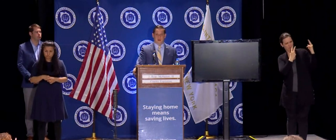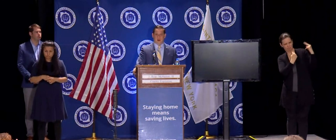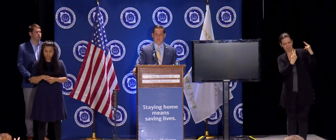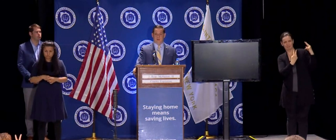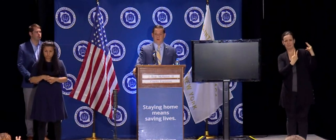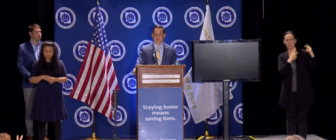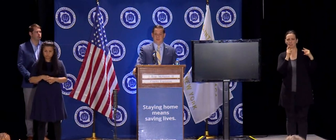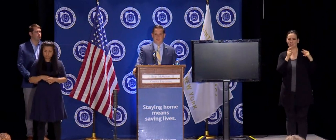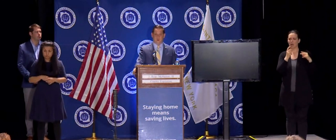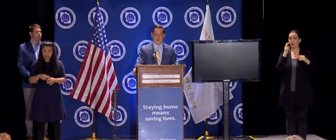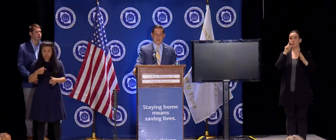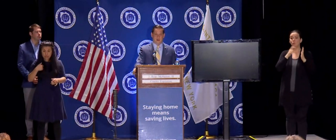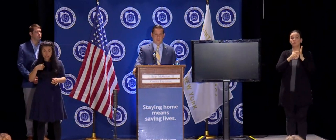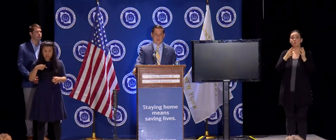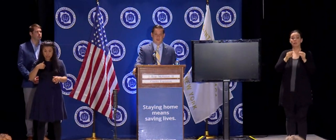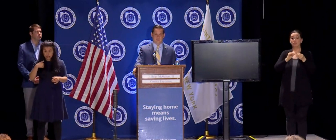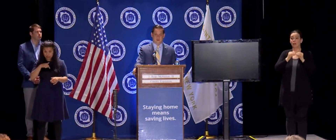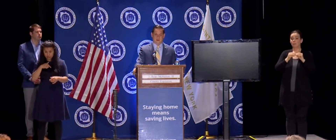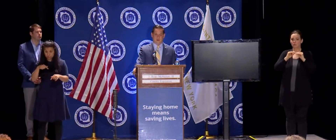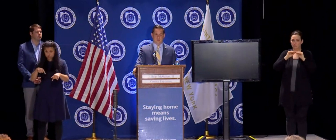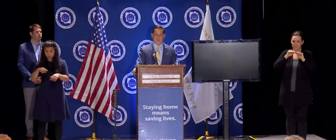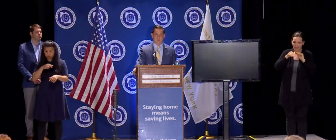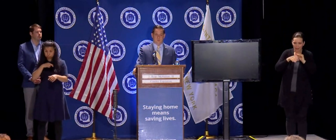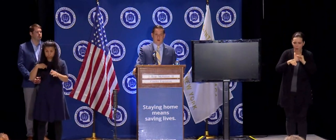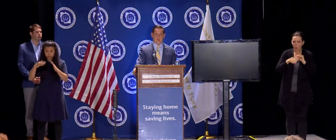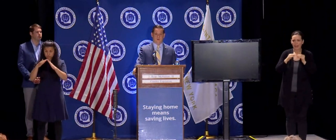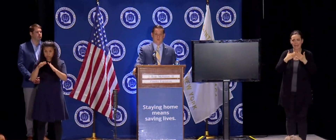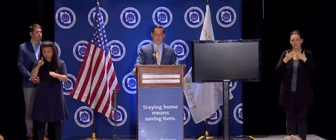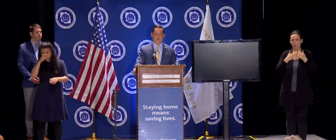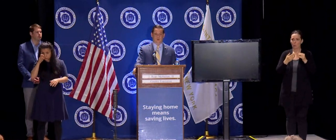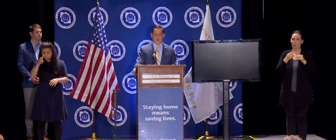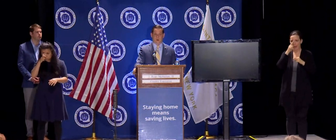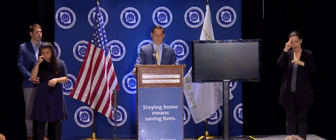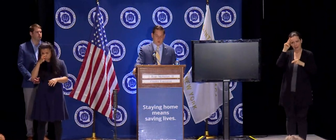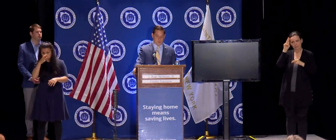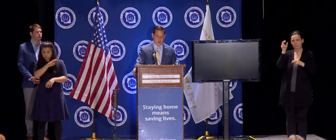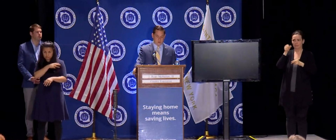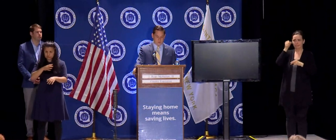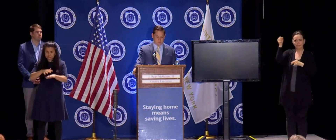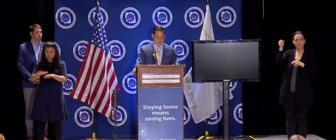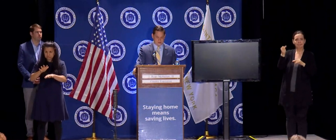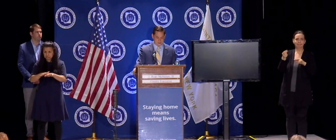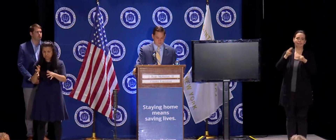bit, are being critiqued in a way that doesn't tell our whole